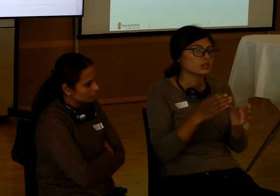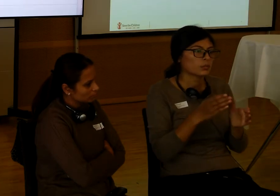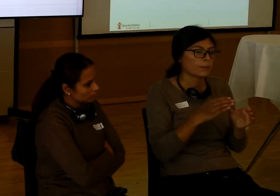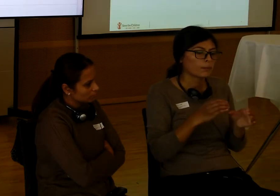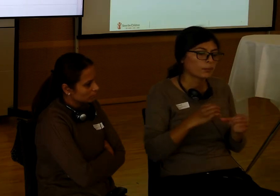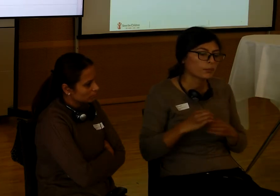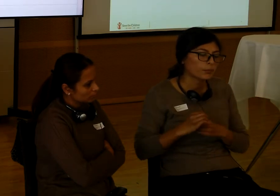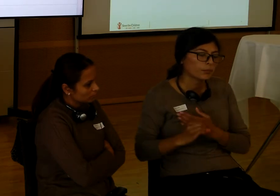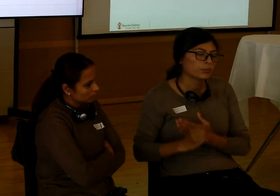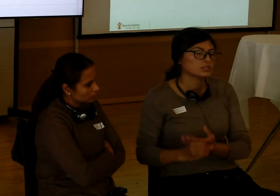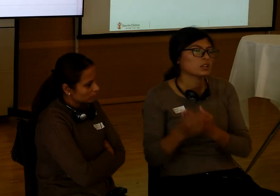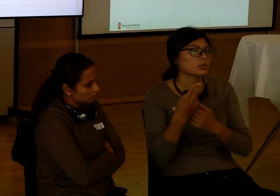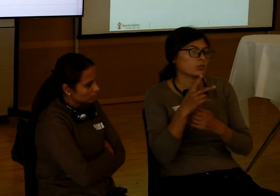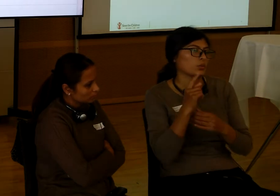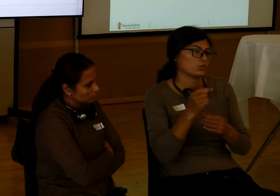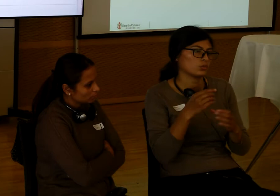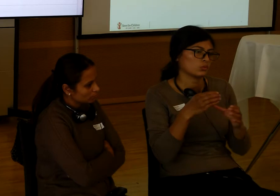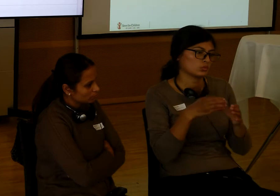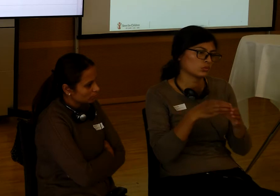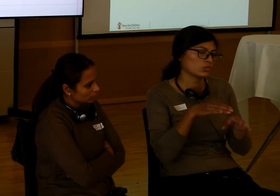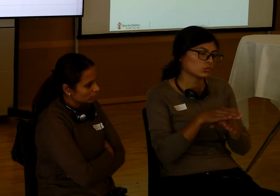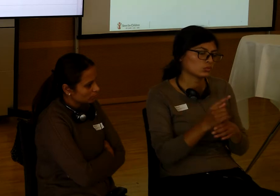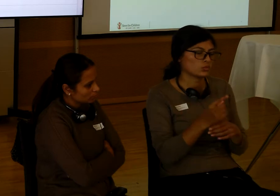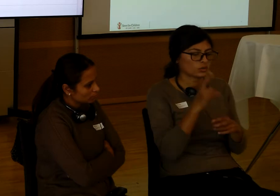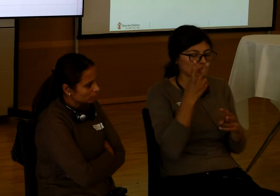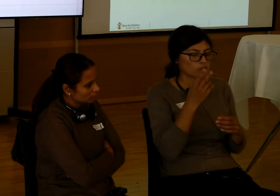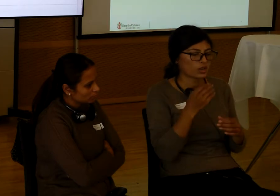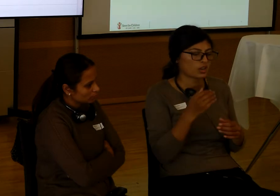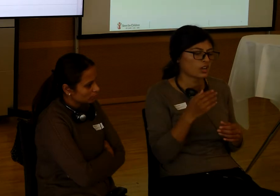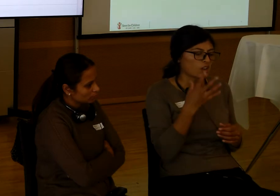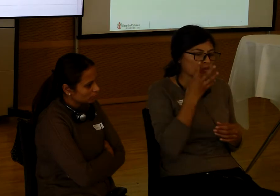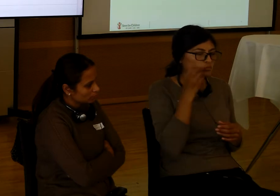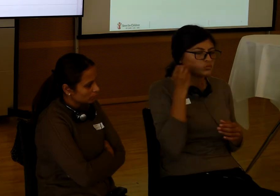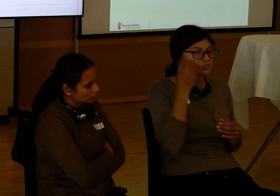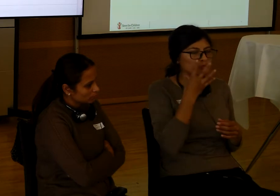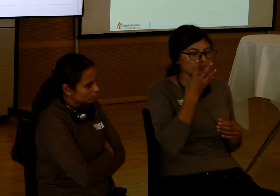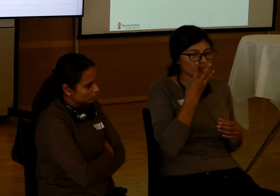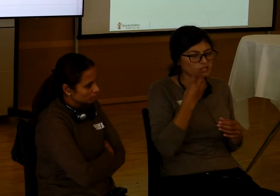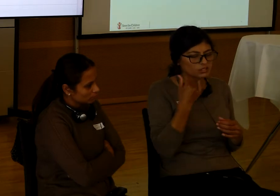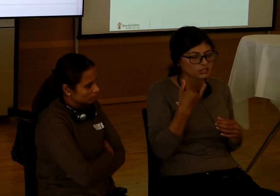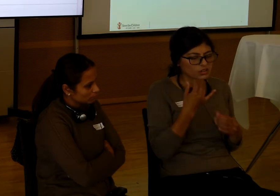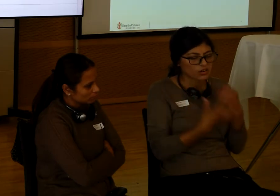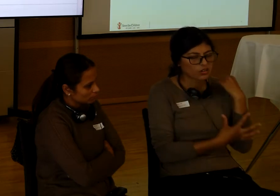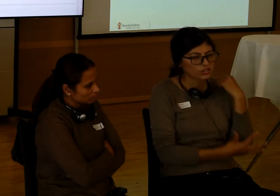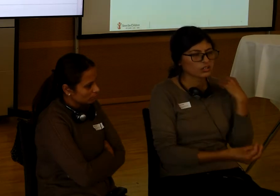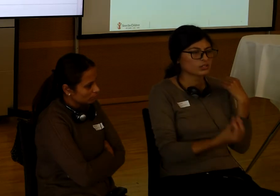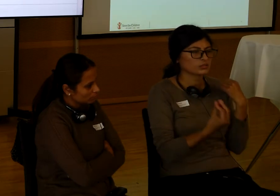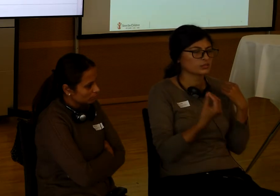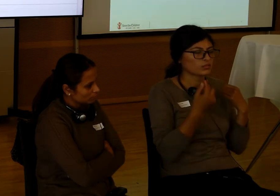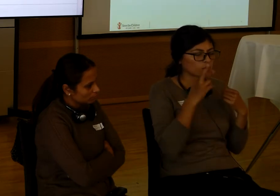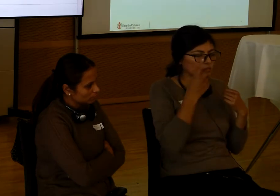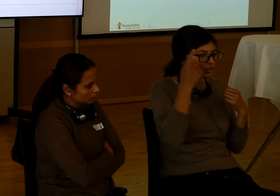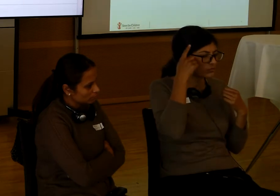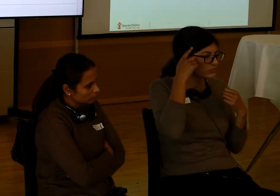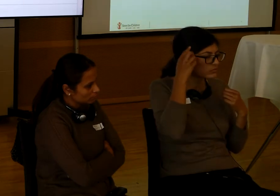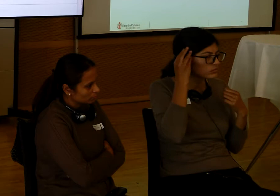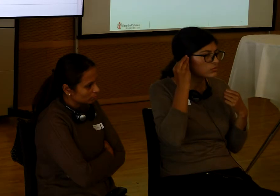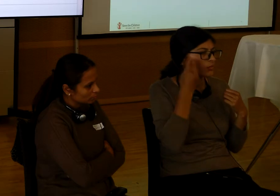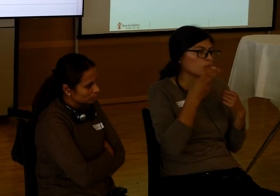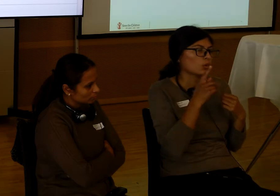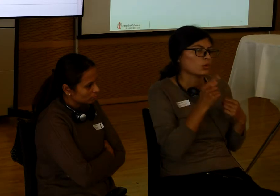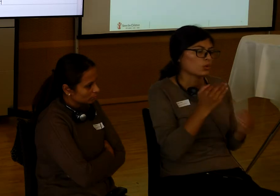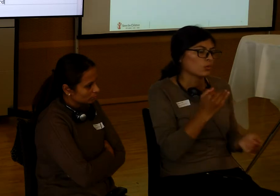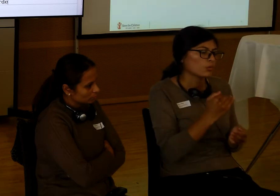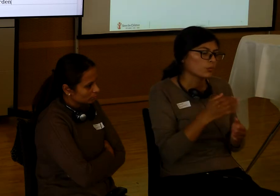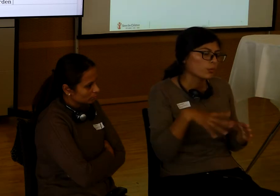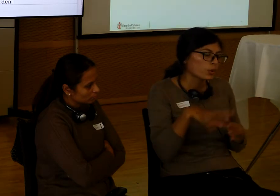groups, children with difficult family backgrounds, children who might struggle with psychological challenges such as trauma,